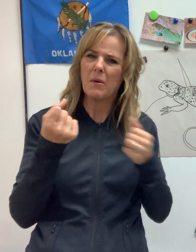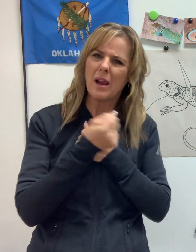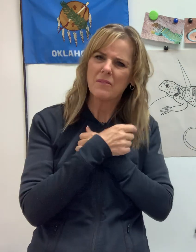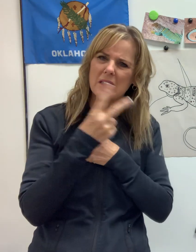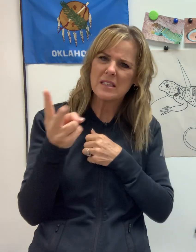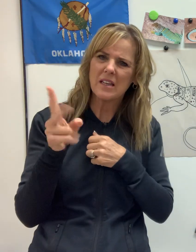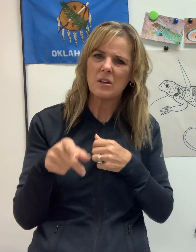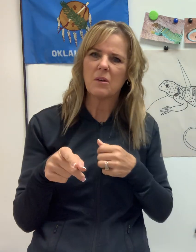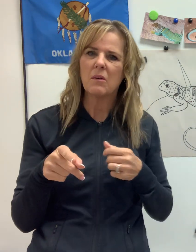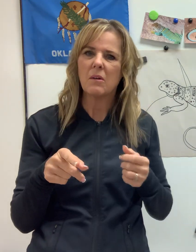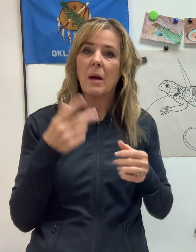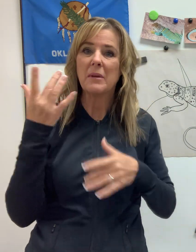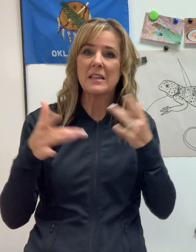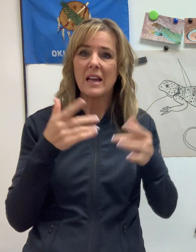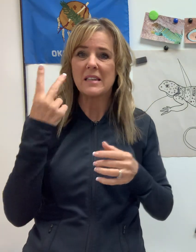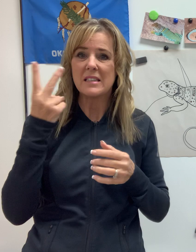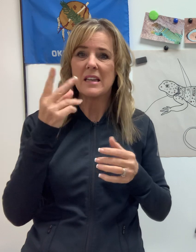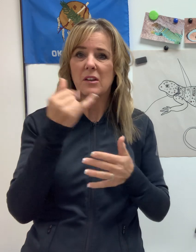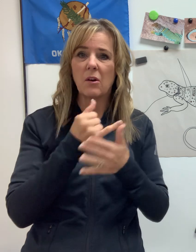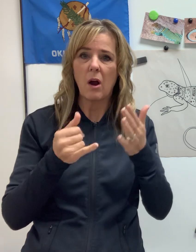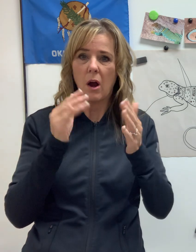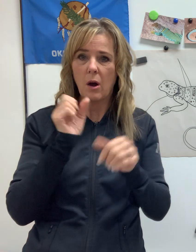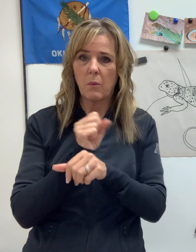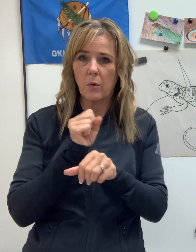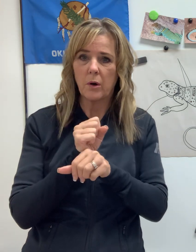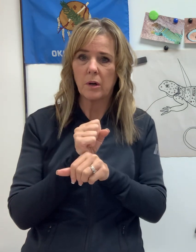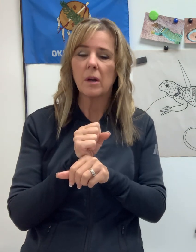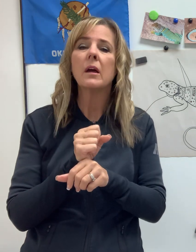guys. So I am excited to see your artwork,